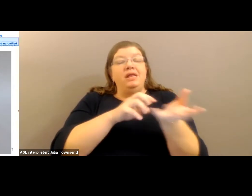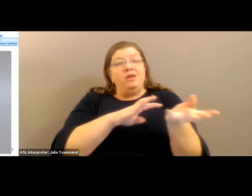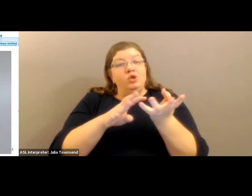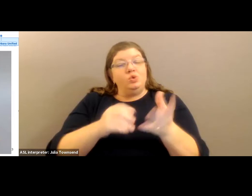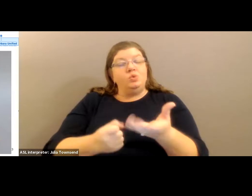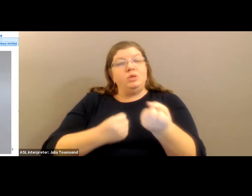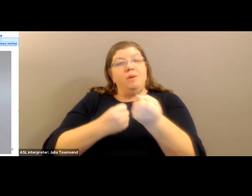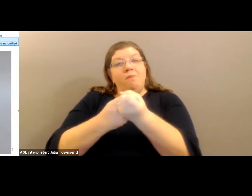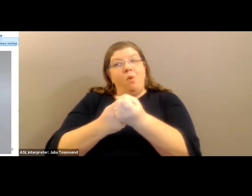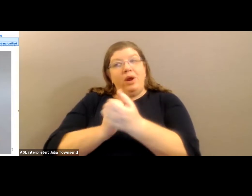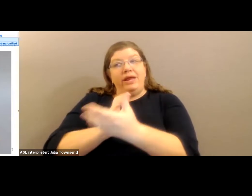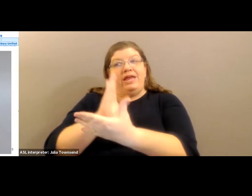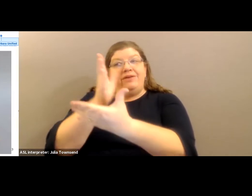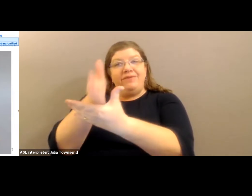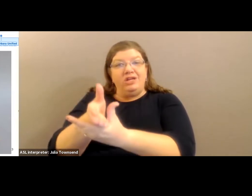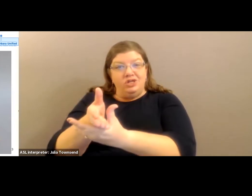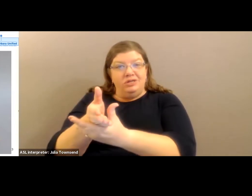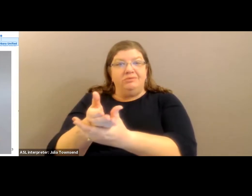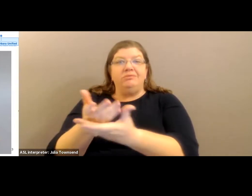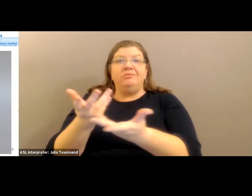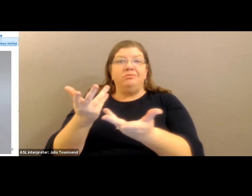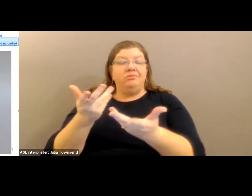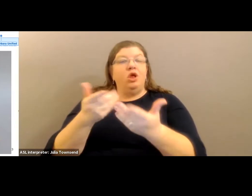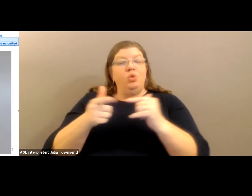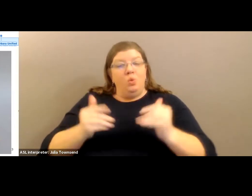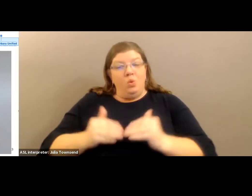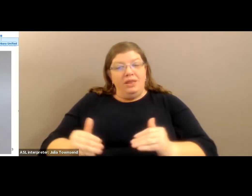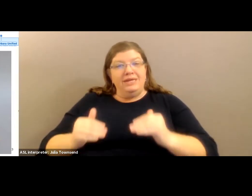interventions through the 3 tiers. I mean,